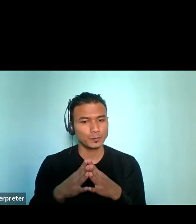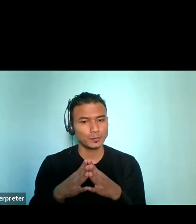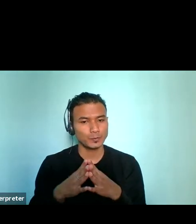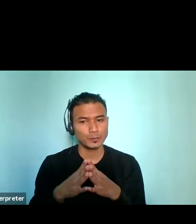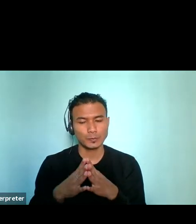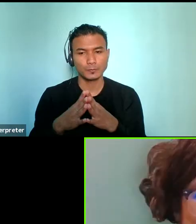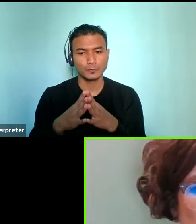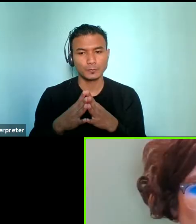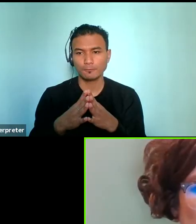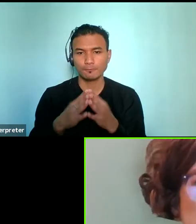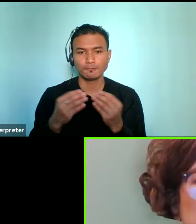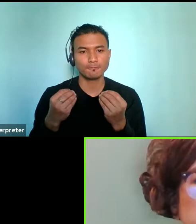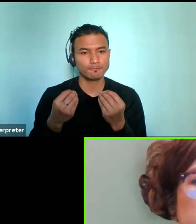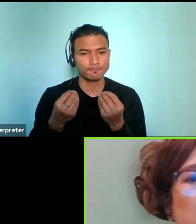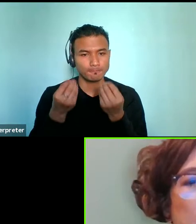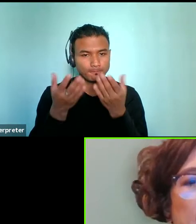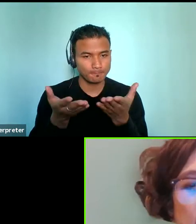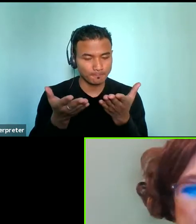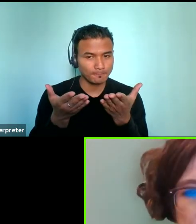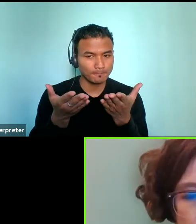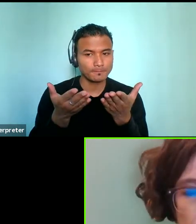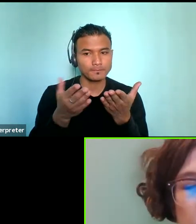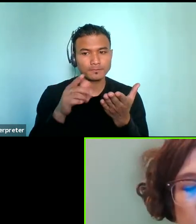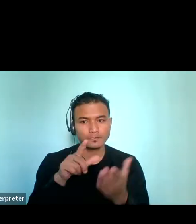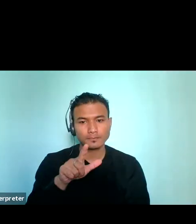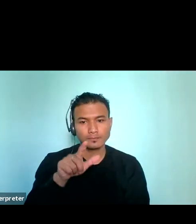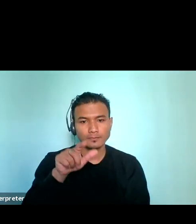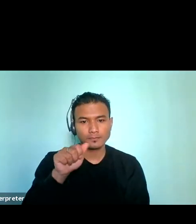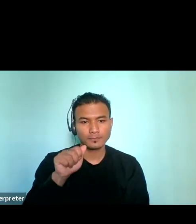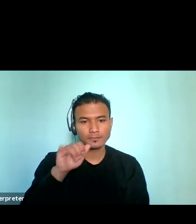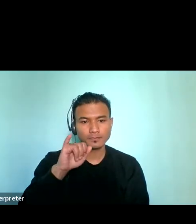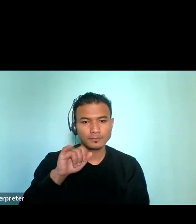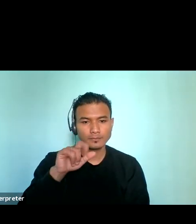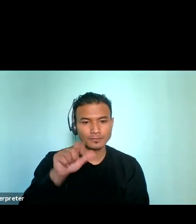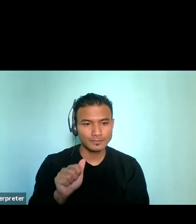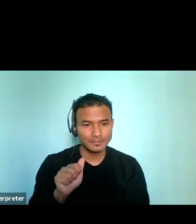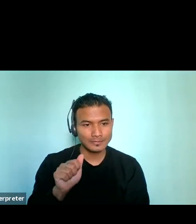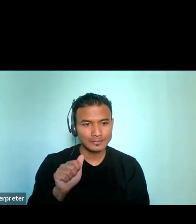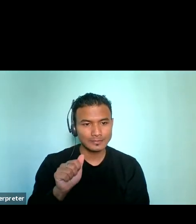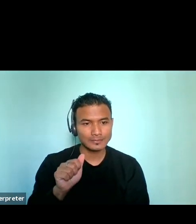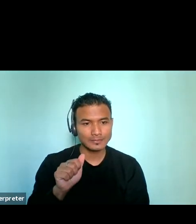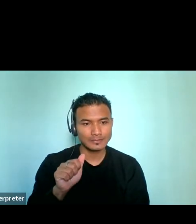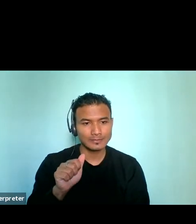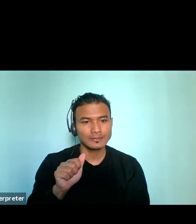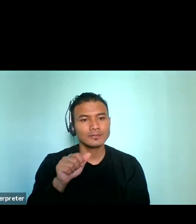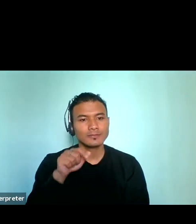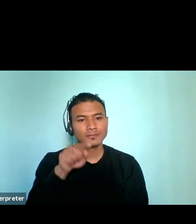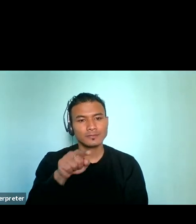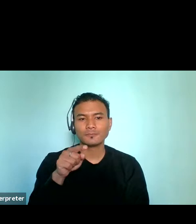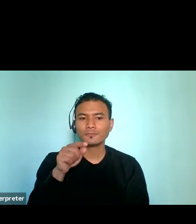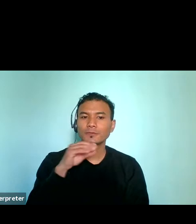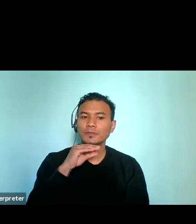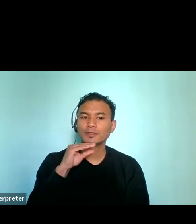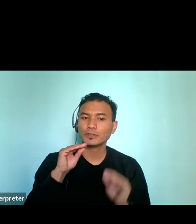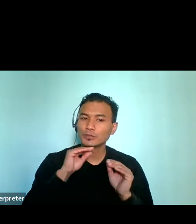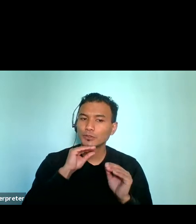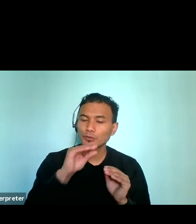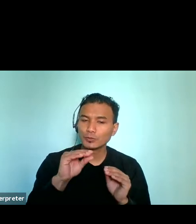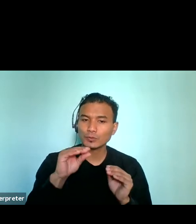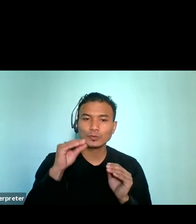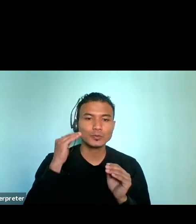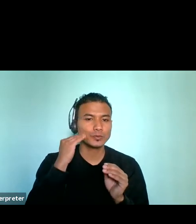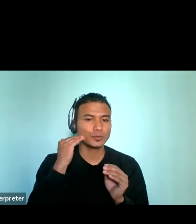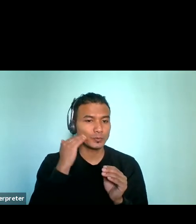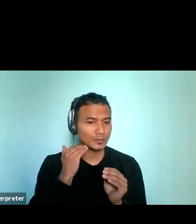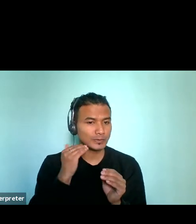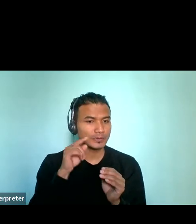So I will now give the floor to Leila Sari. Again, I hope I'm pronouncing the name correctly. She's a young woman farmer from